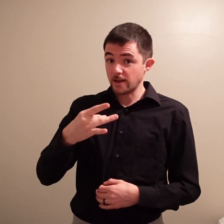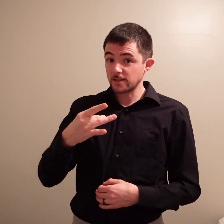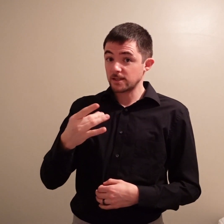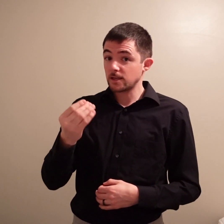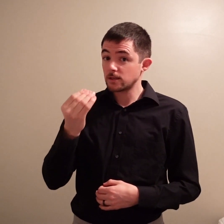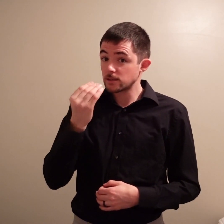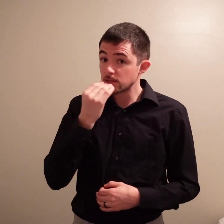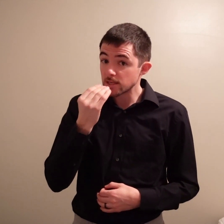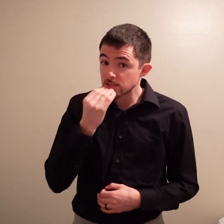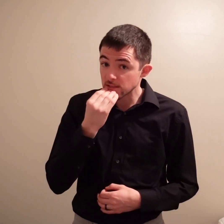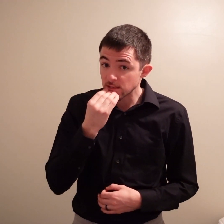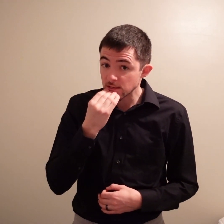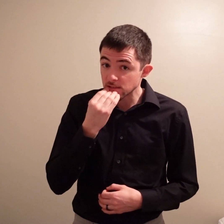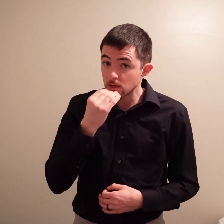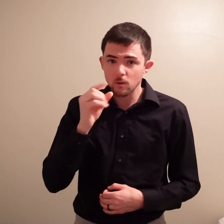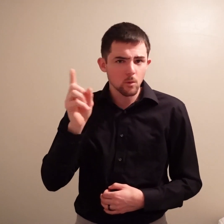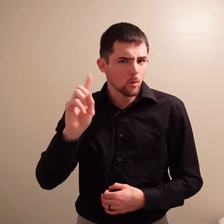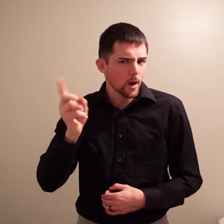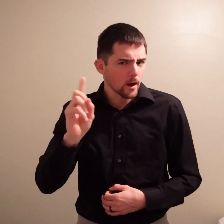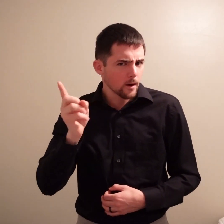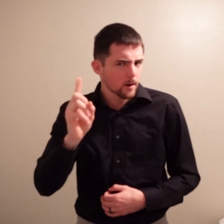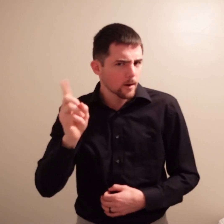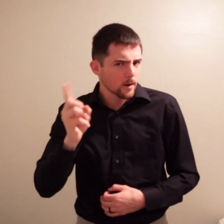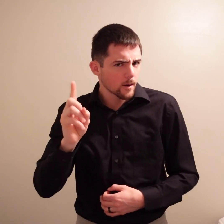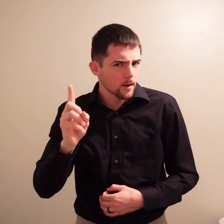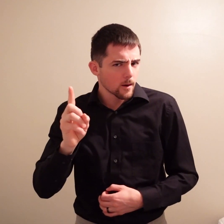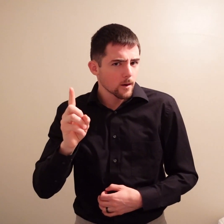likes to eat where?